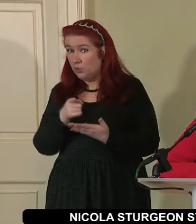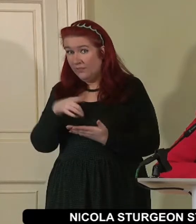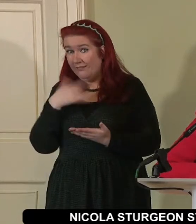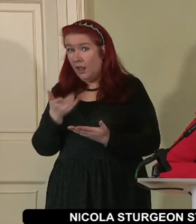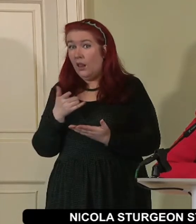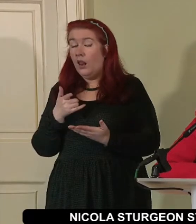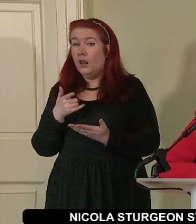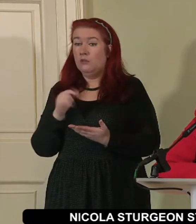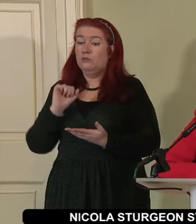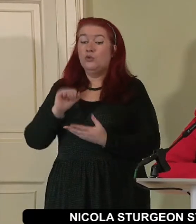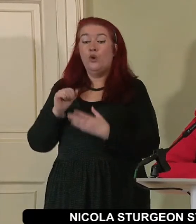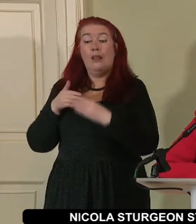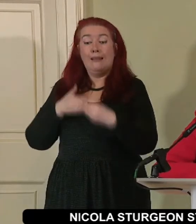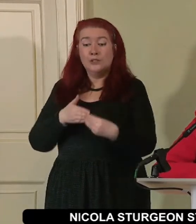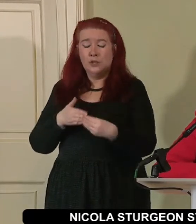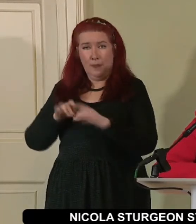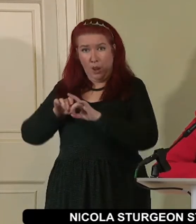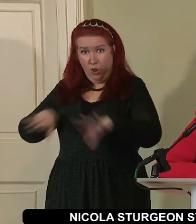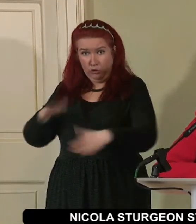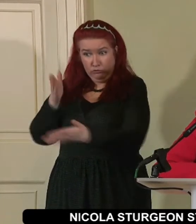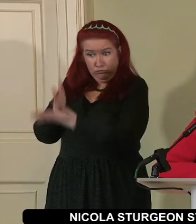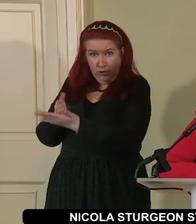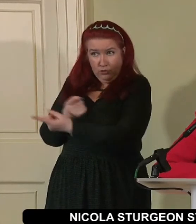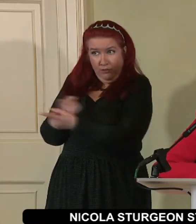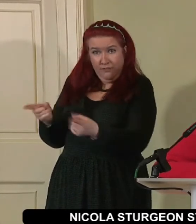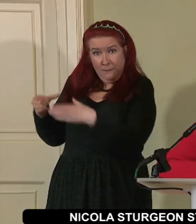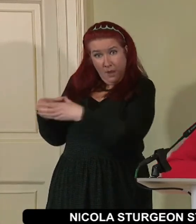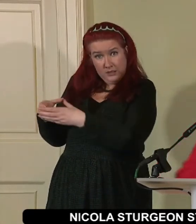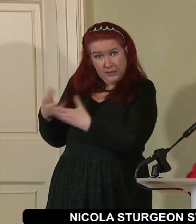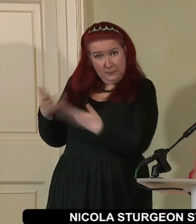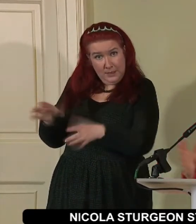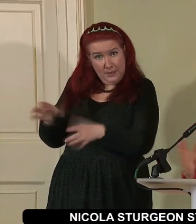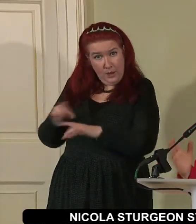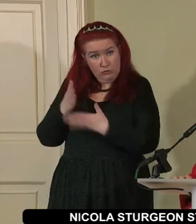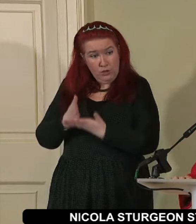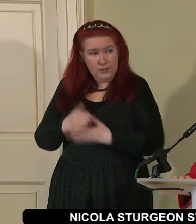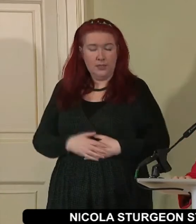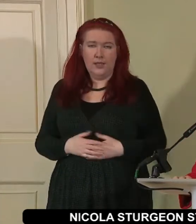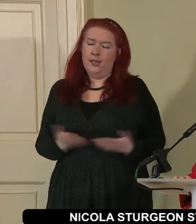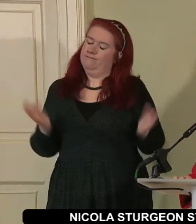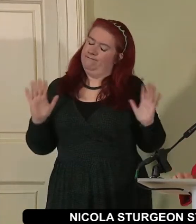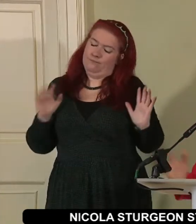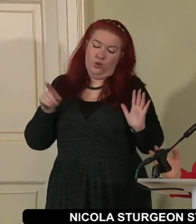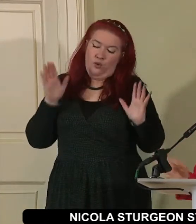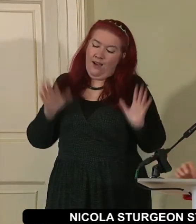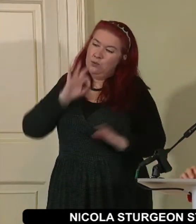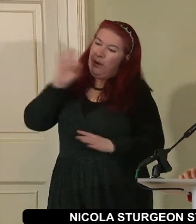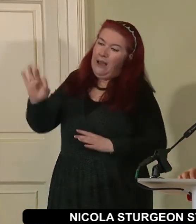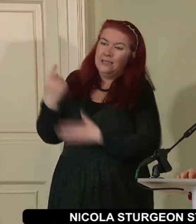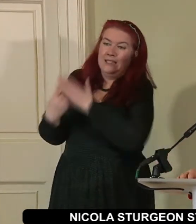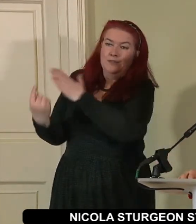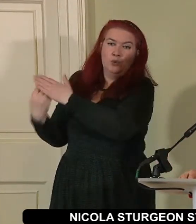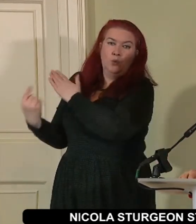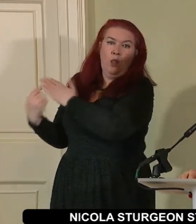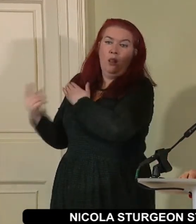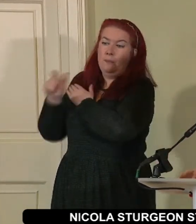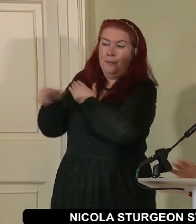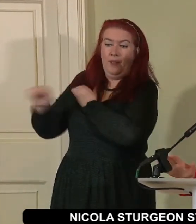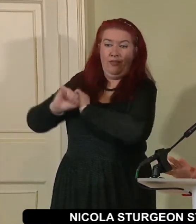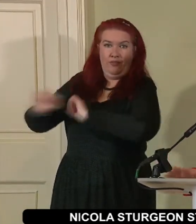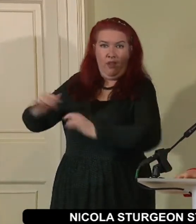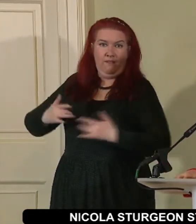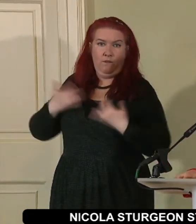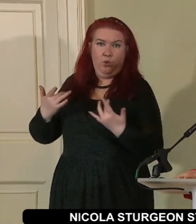trust in your leadership from certain key members of your party? I think you'd have to ask individuals to give their views on my leadership. I think